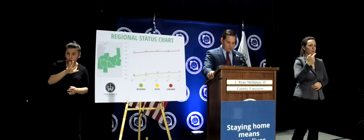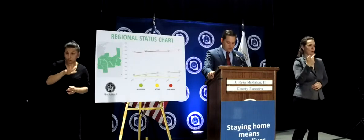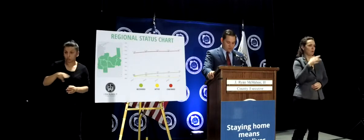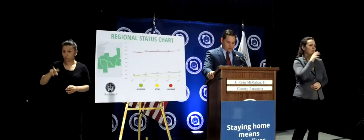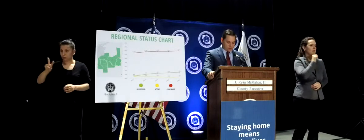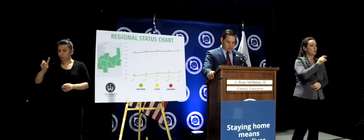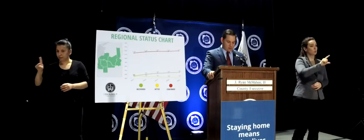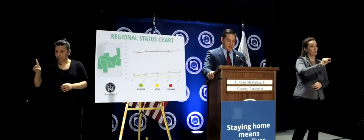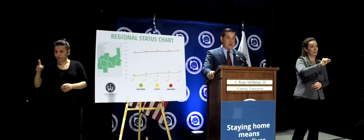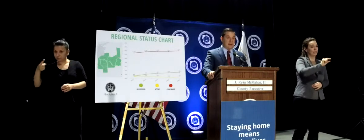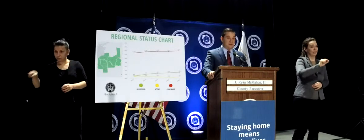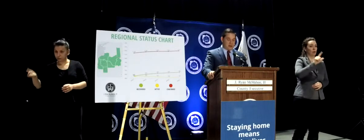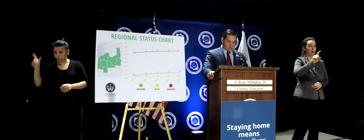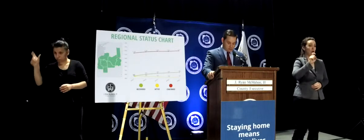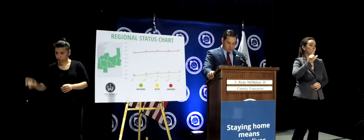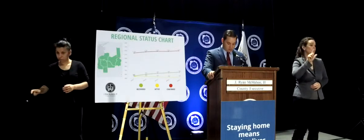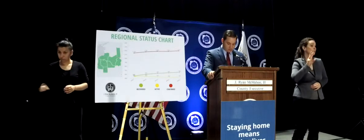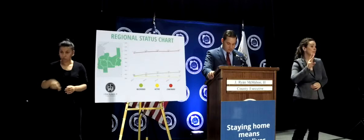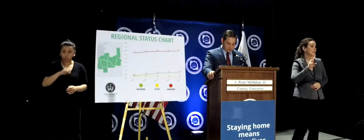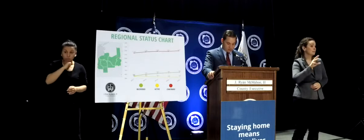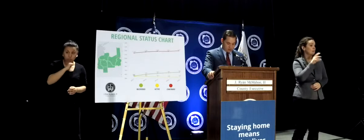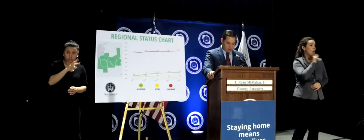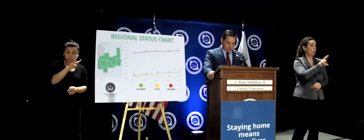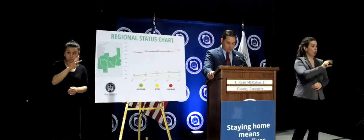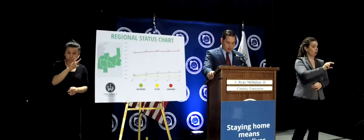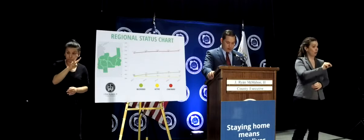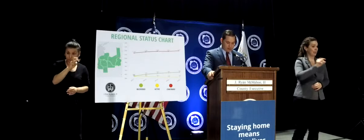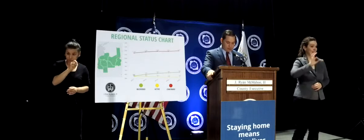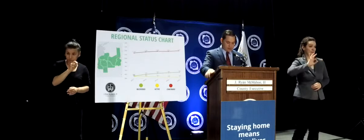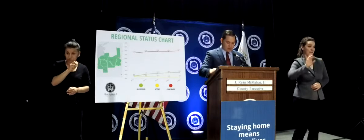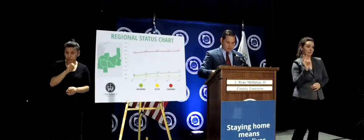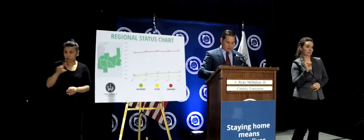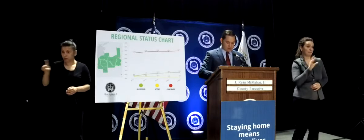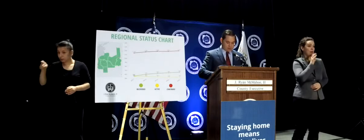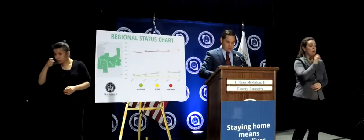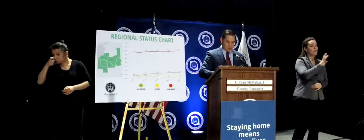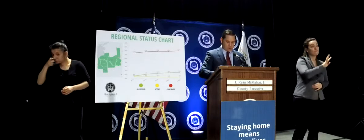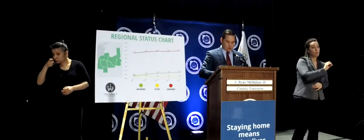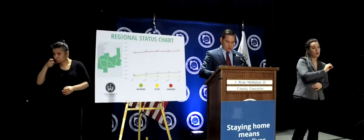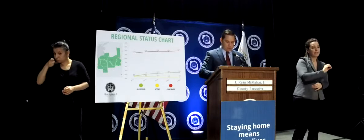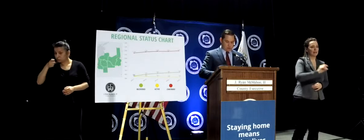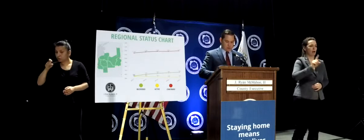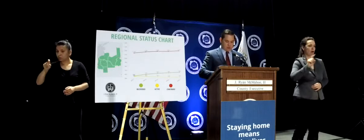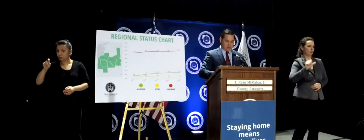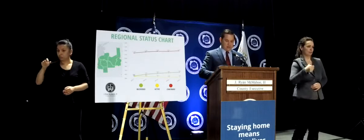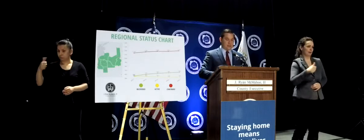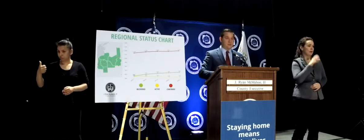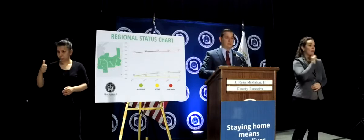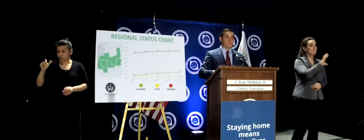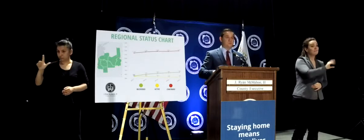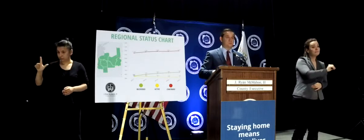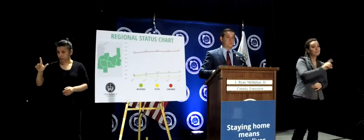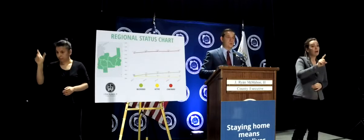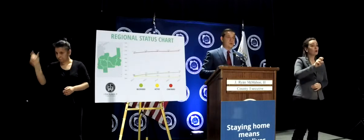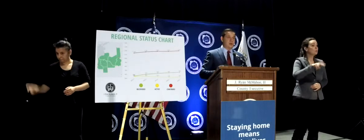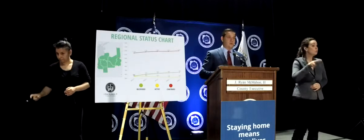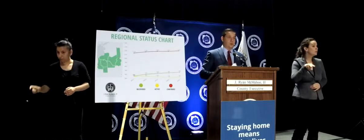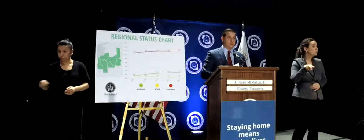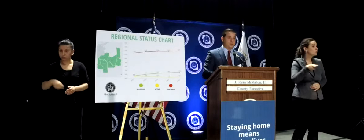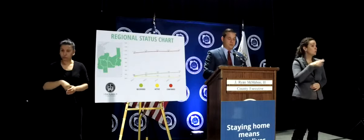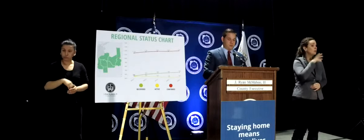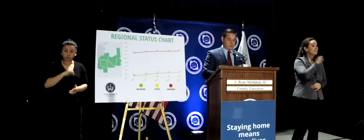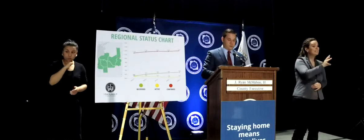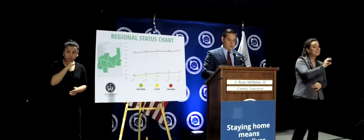122 in their 50s, 95 in their 60s, 49 in their 70s, 33 in their 80s,